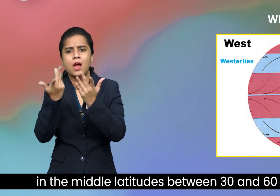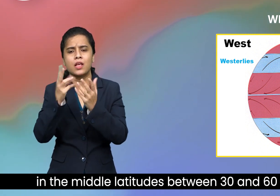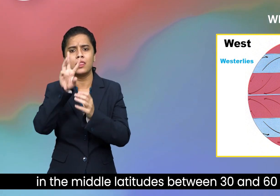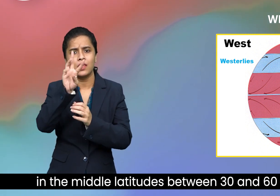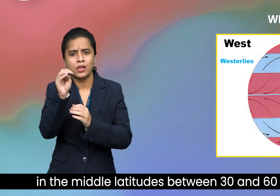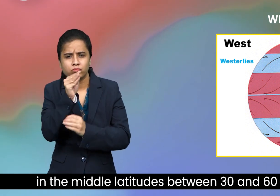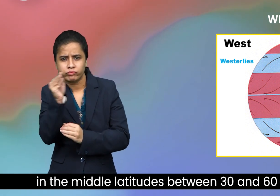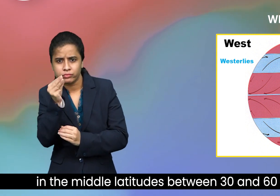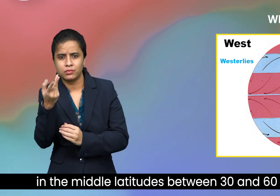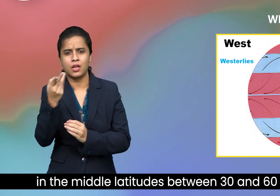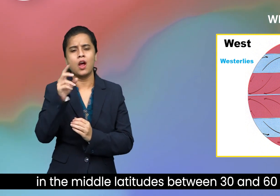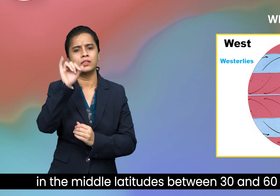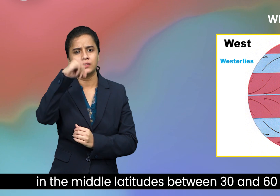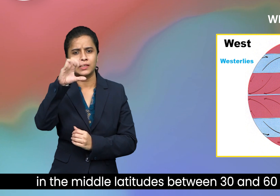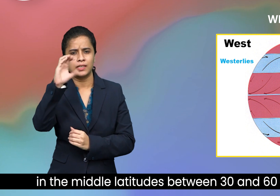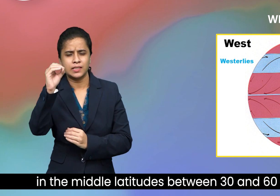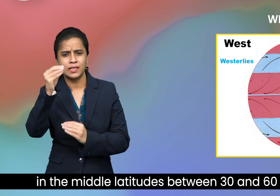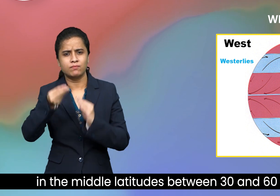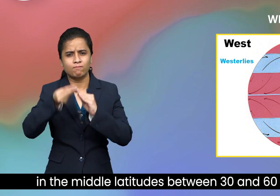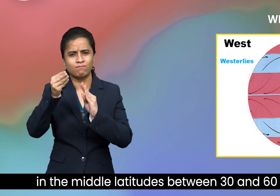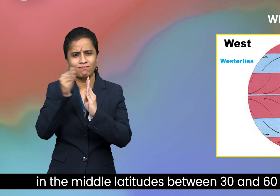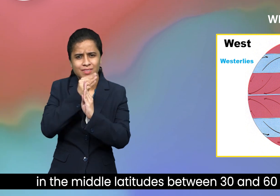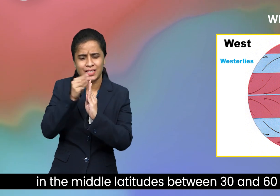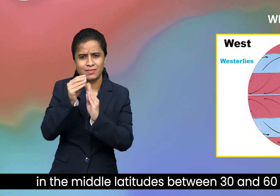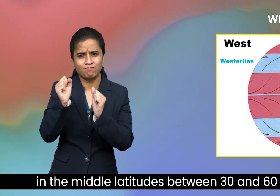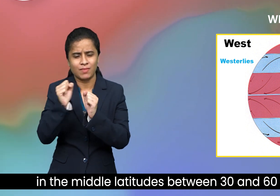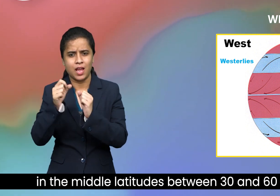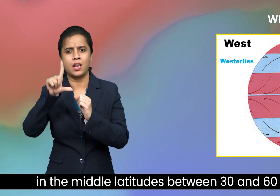and 60 degrees latitude.